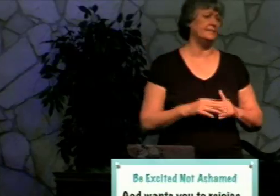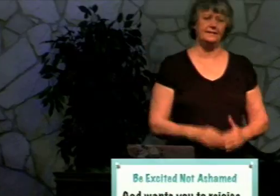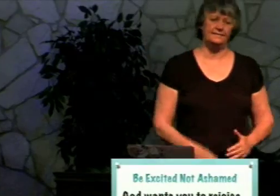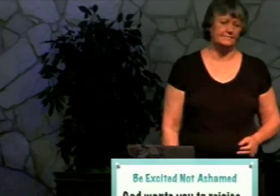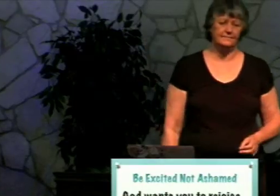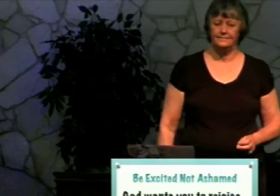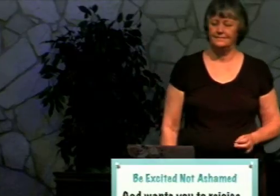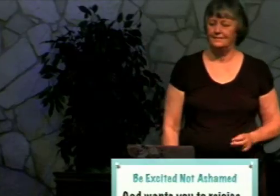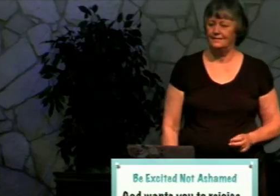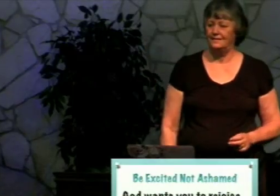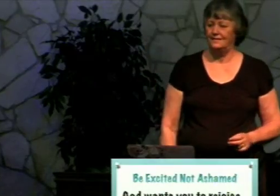lead.